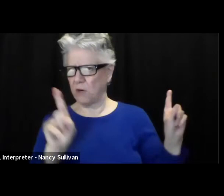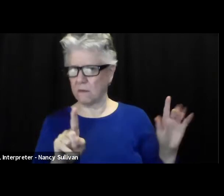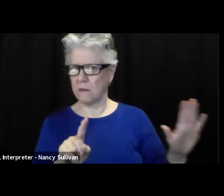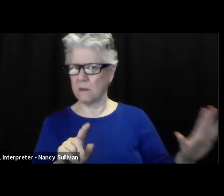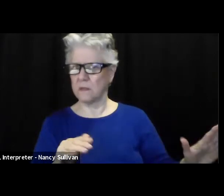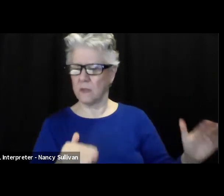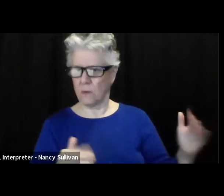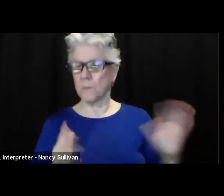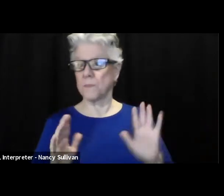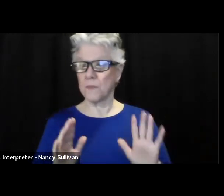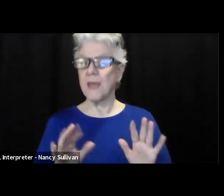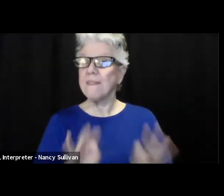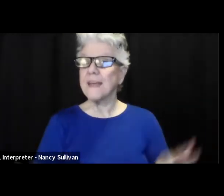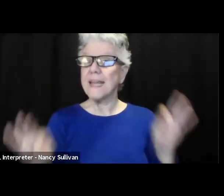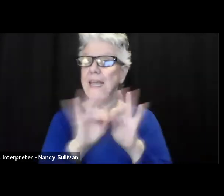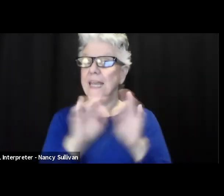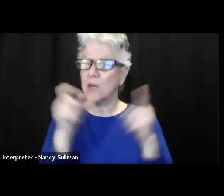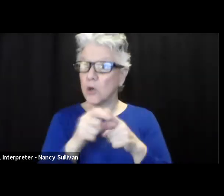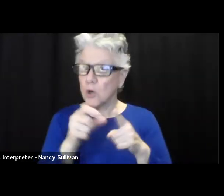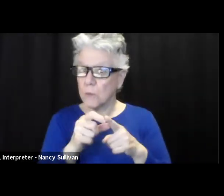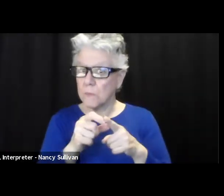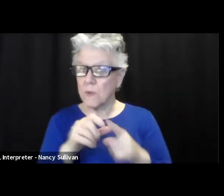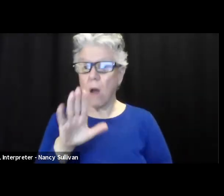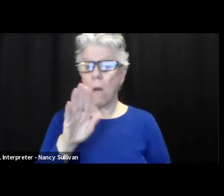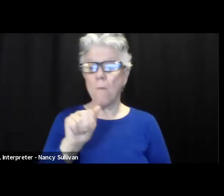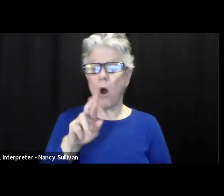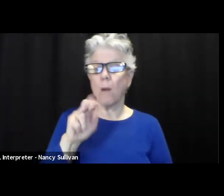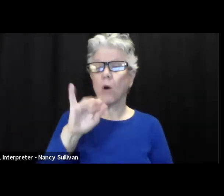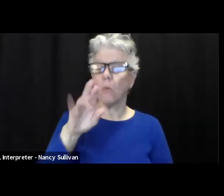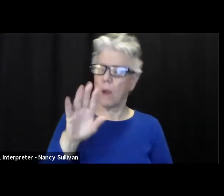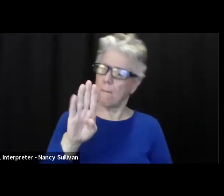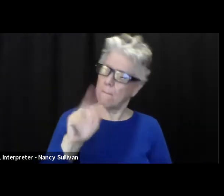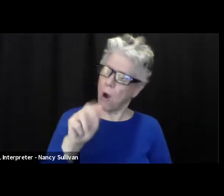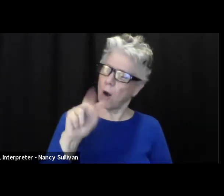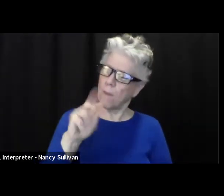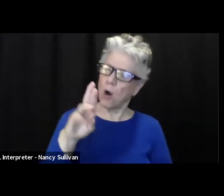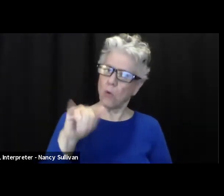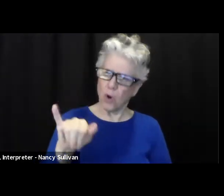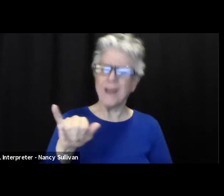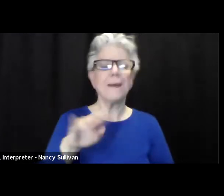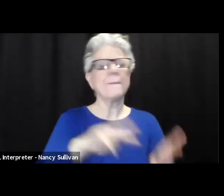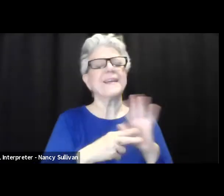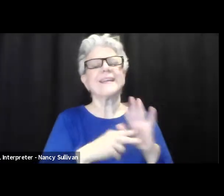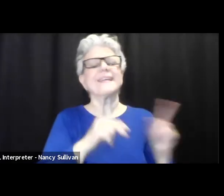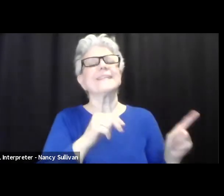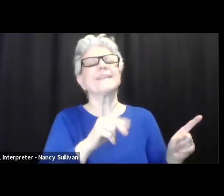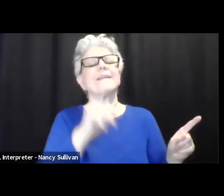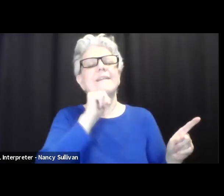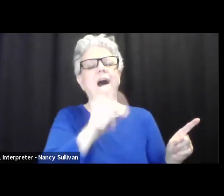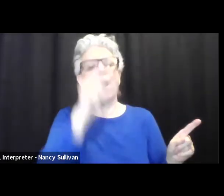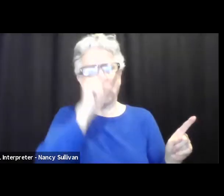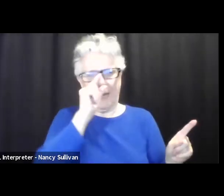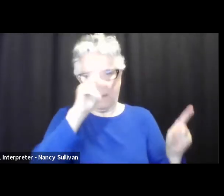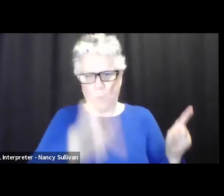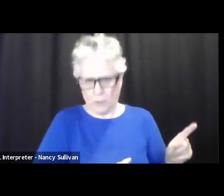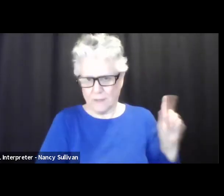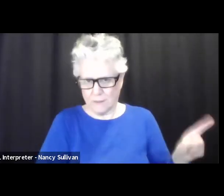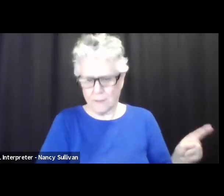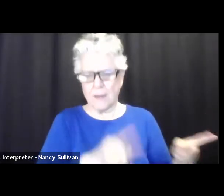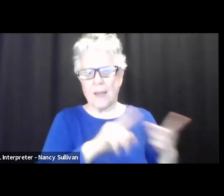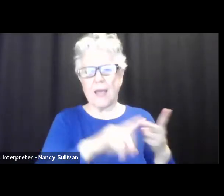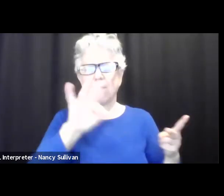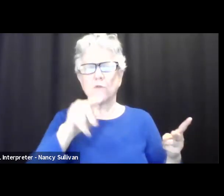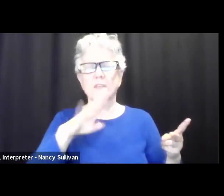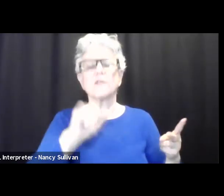So the key terms here are barbaroi, roughly a non-Greek foreigner, and phusidoulon,